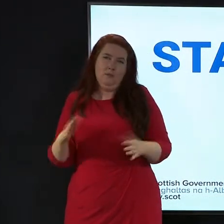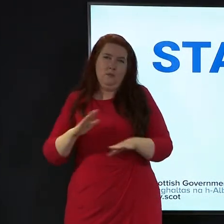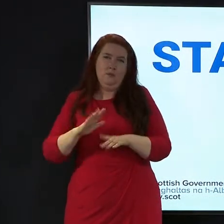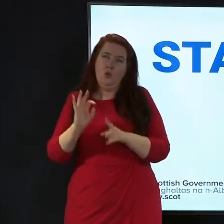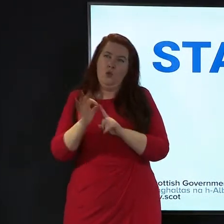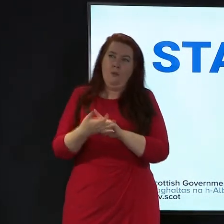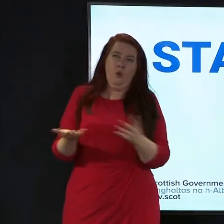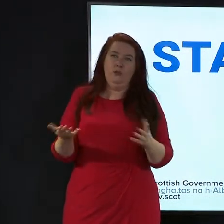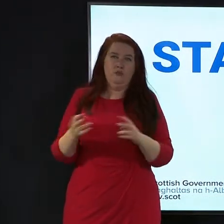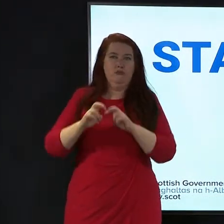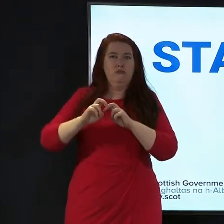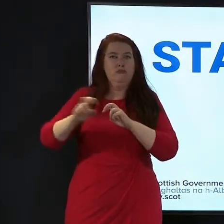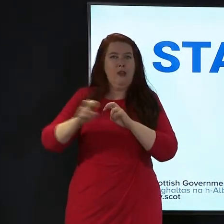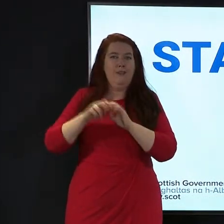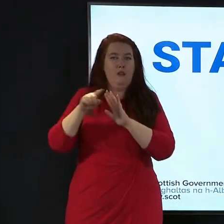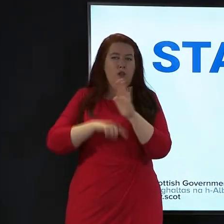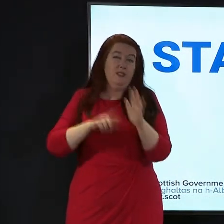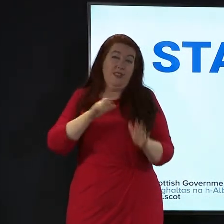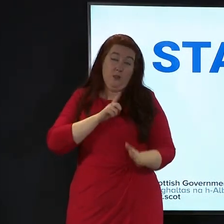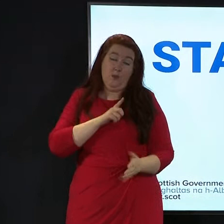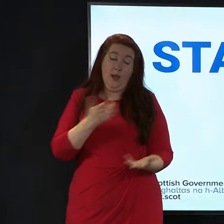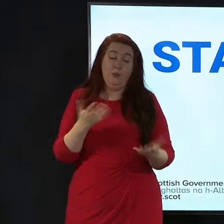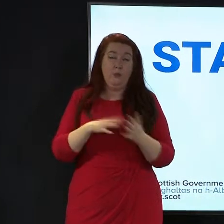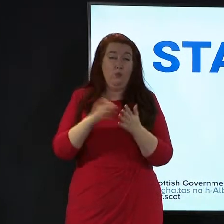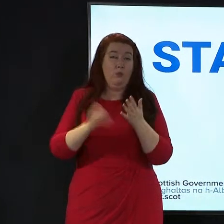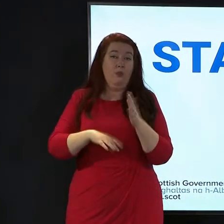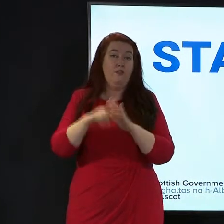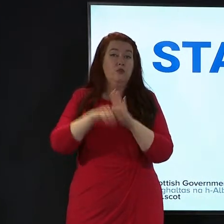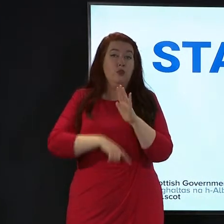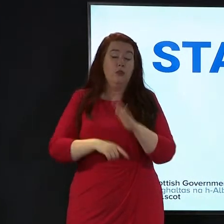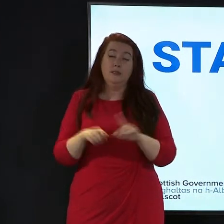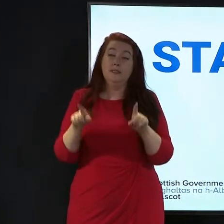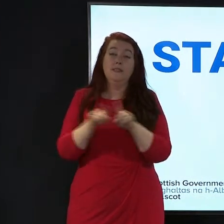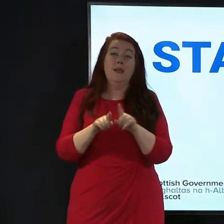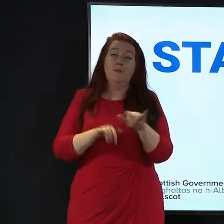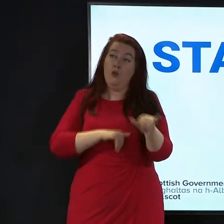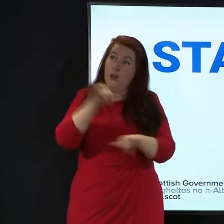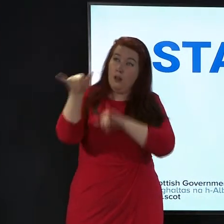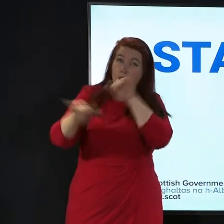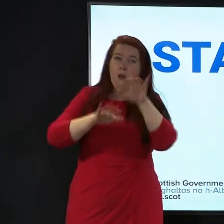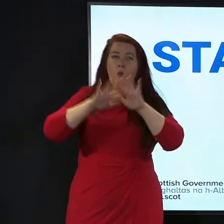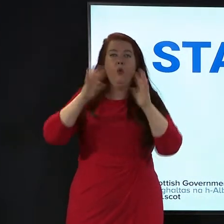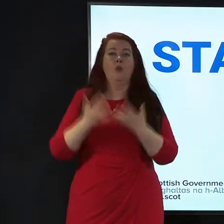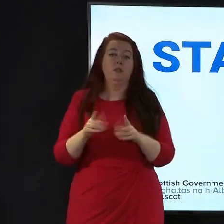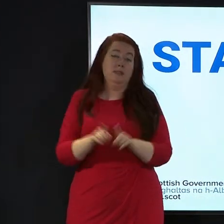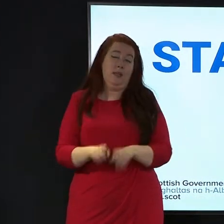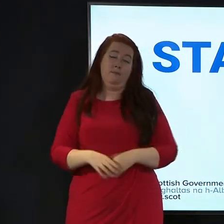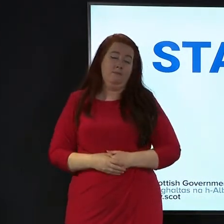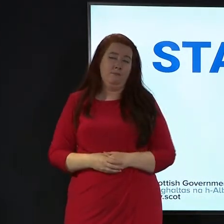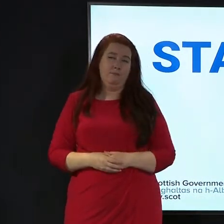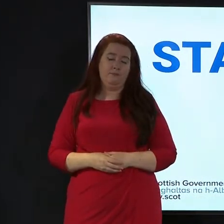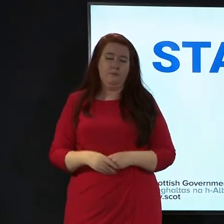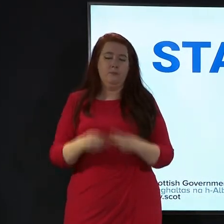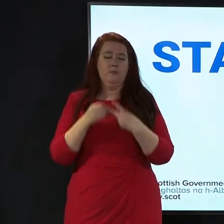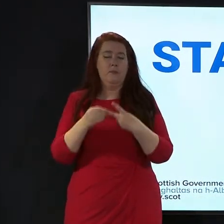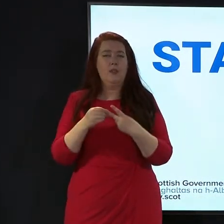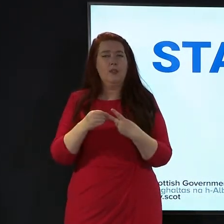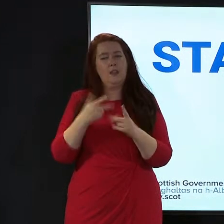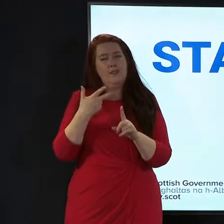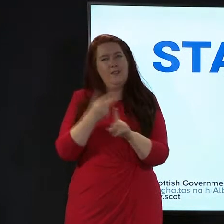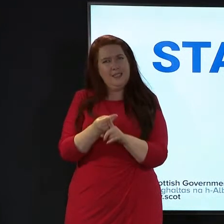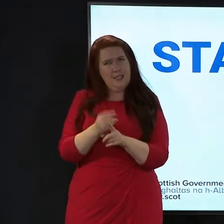exactly how we have done it, and it's what the approach we apply to international travel as well. On the vaccination point, I'll look